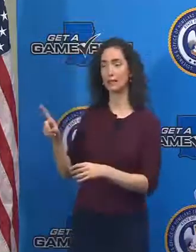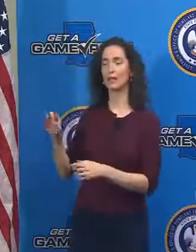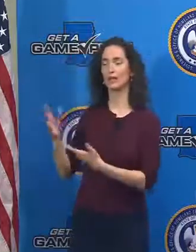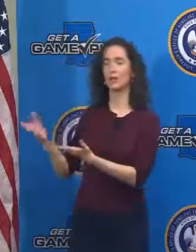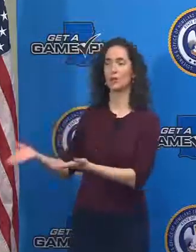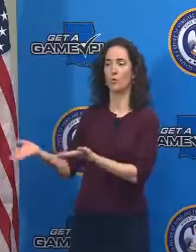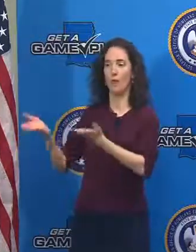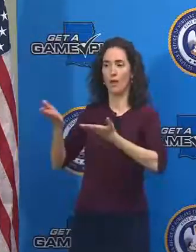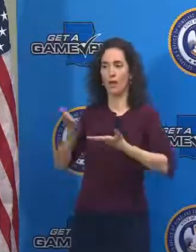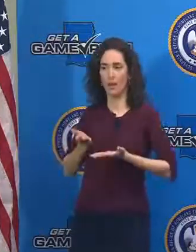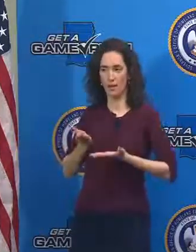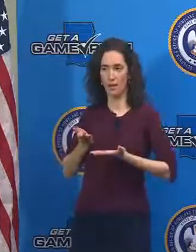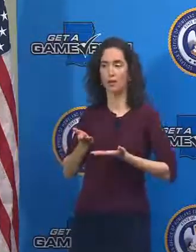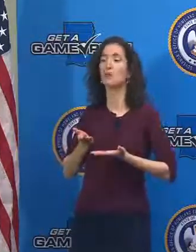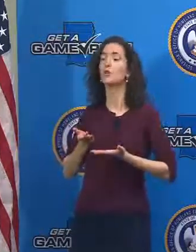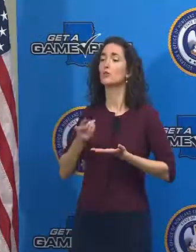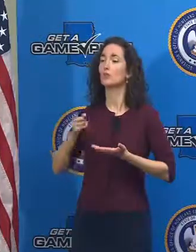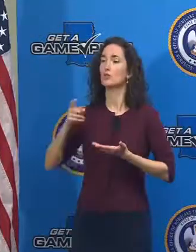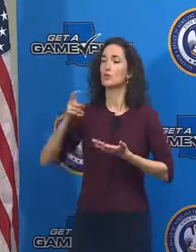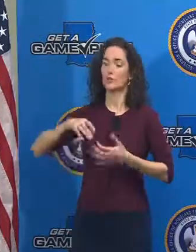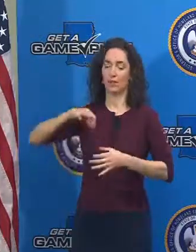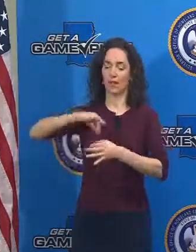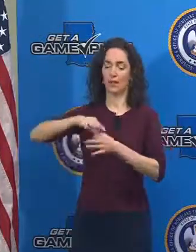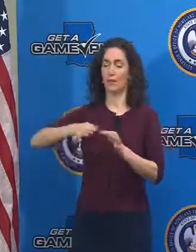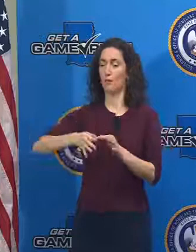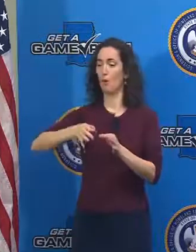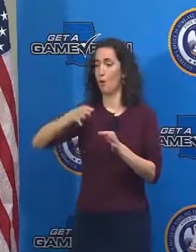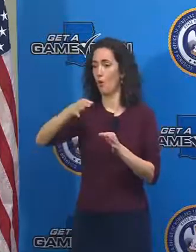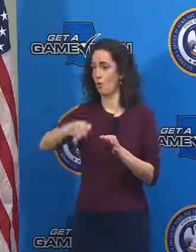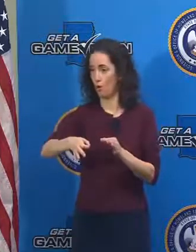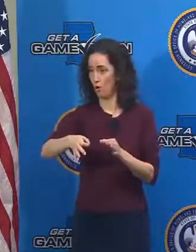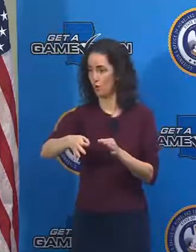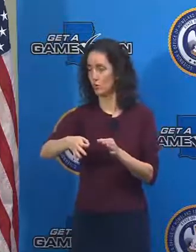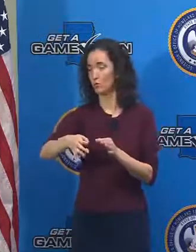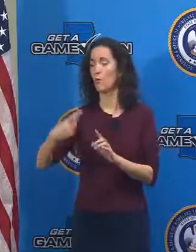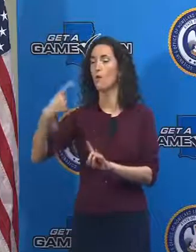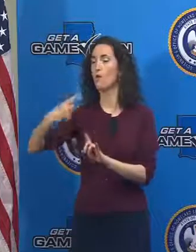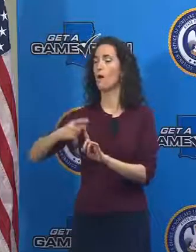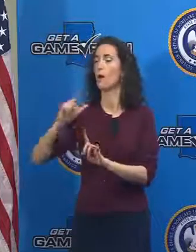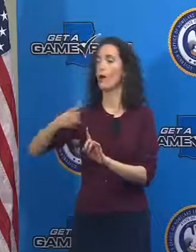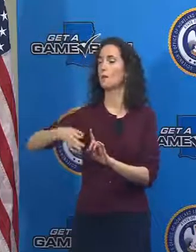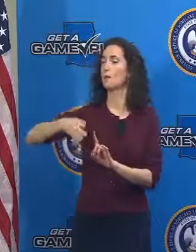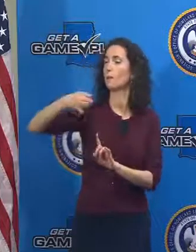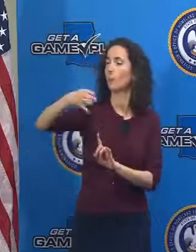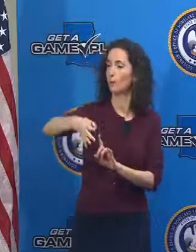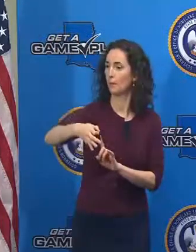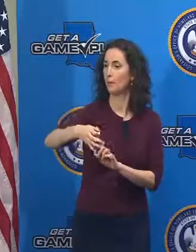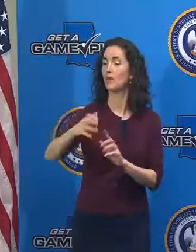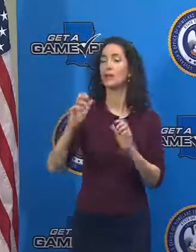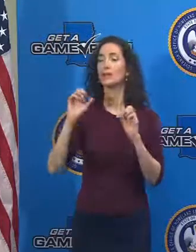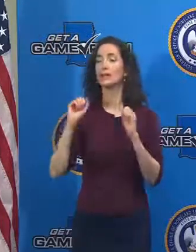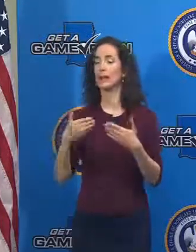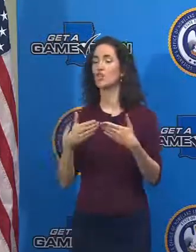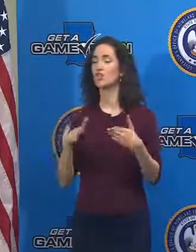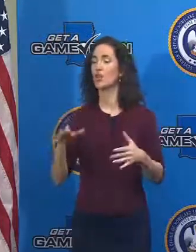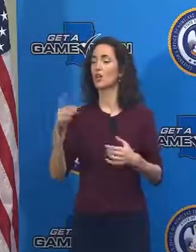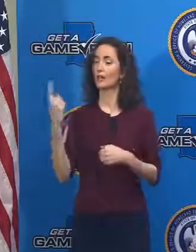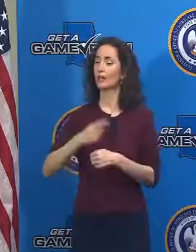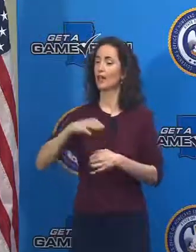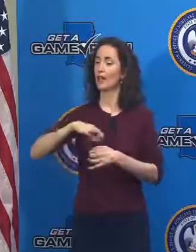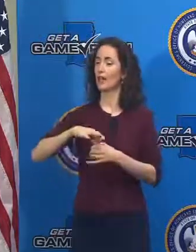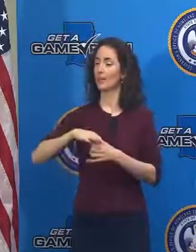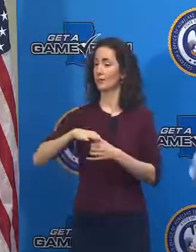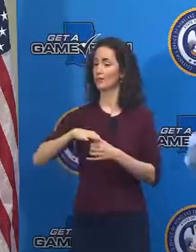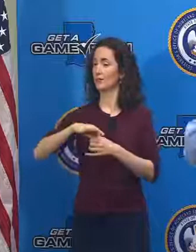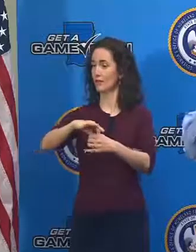we postpone the election basically by a month, so that the general election date becomes the primary election